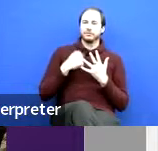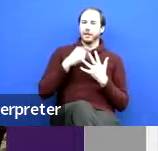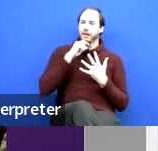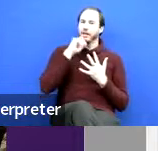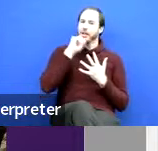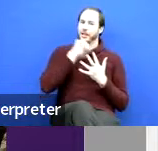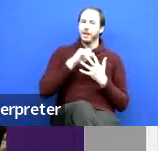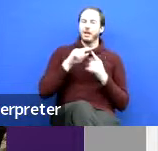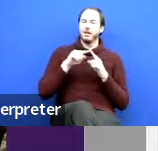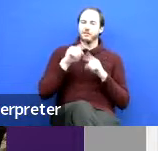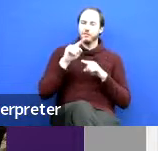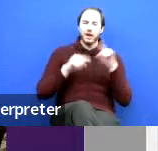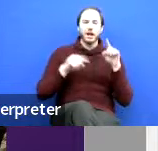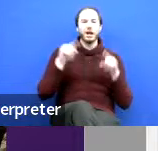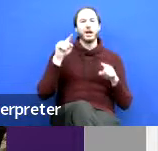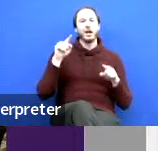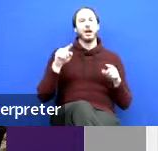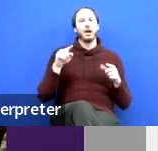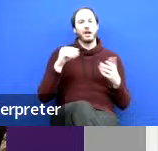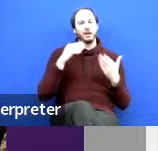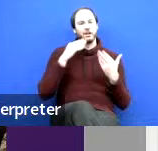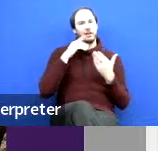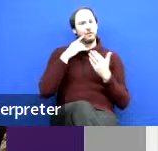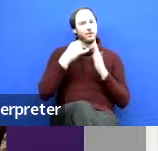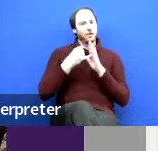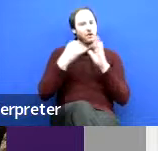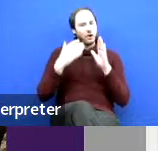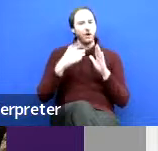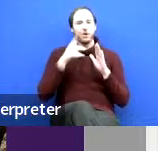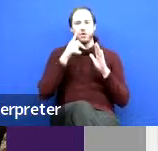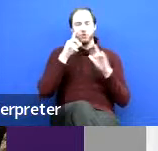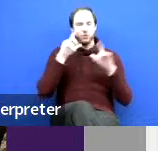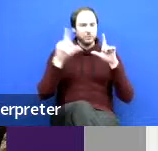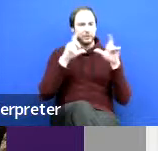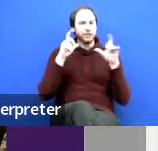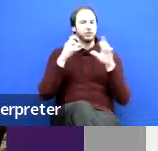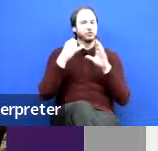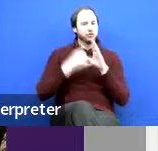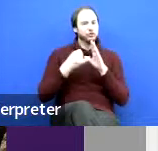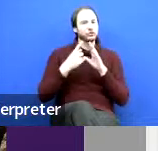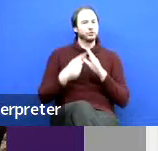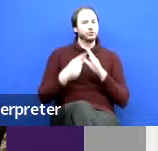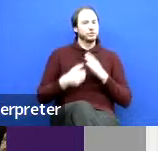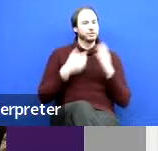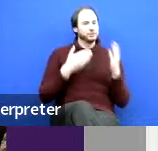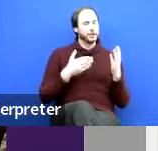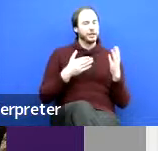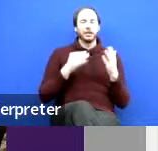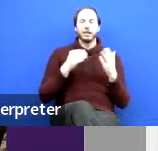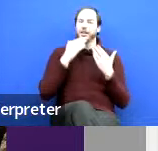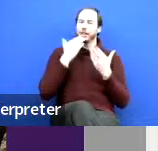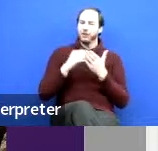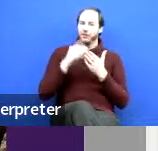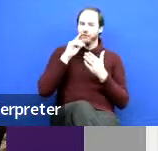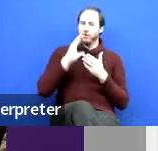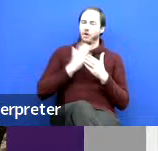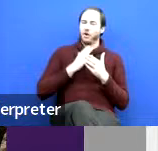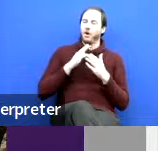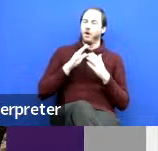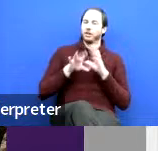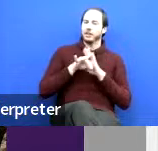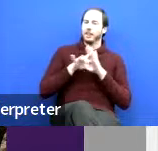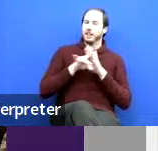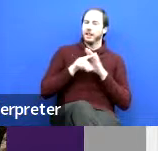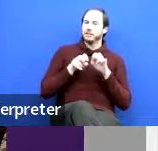the variety, and thank you to the artists that submitted and to the selection committee. This